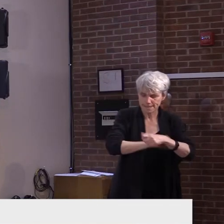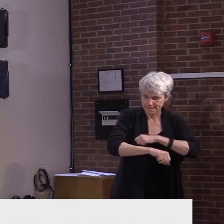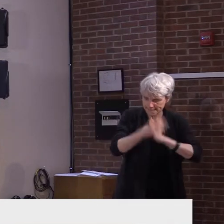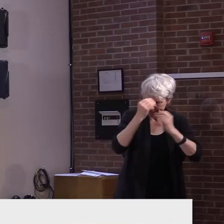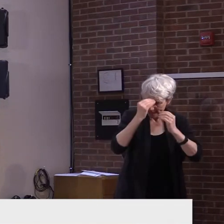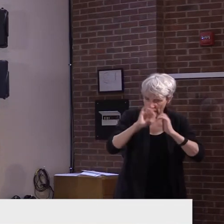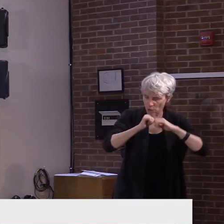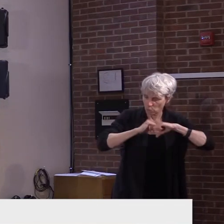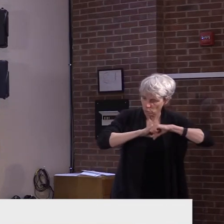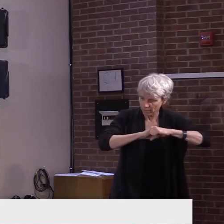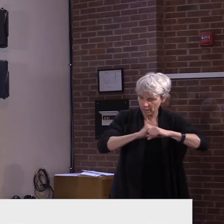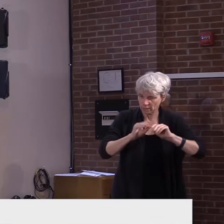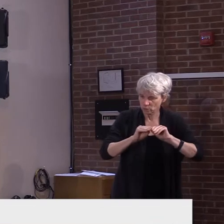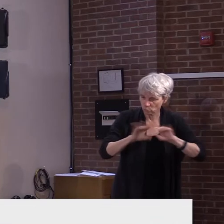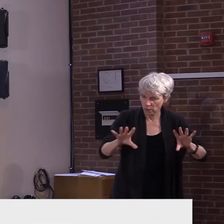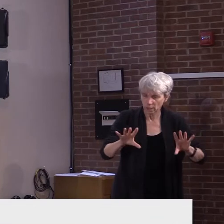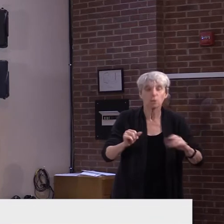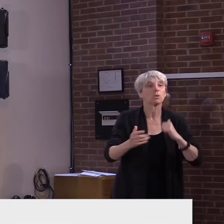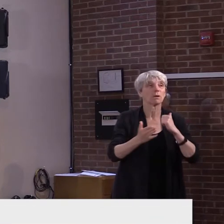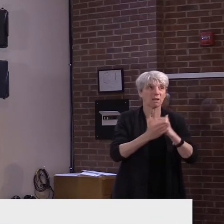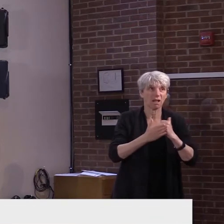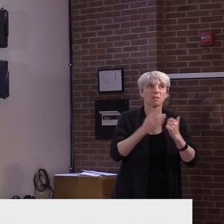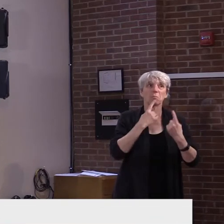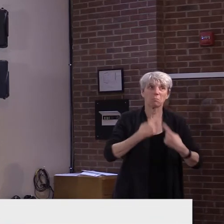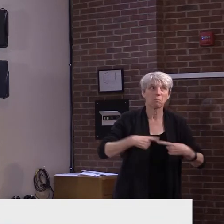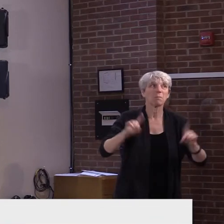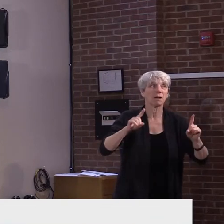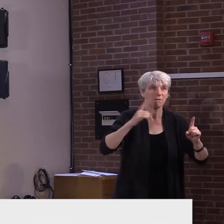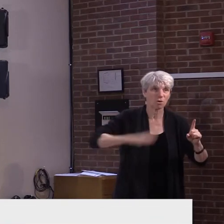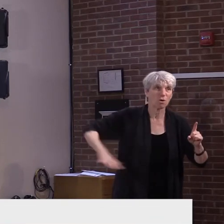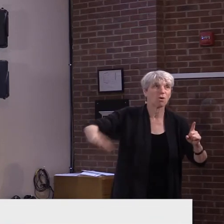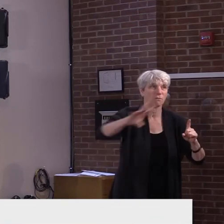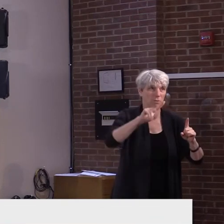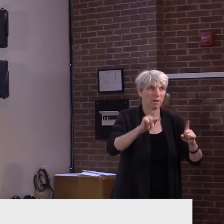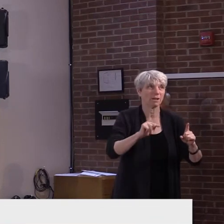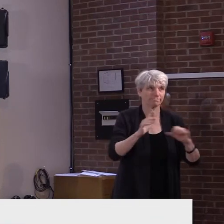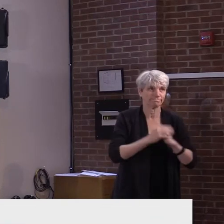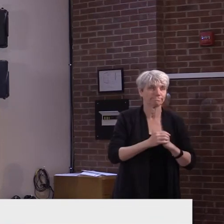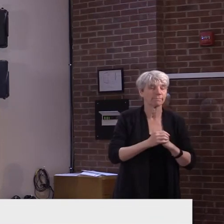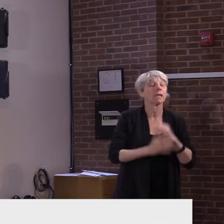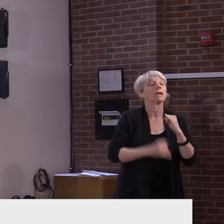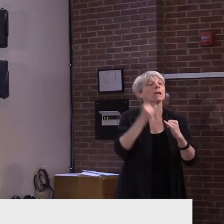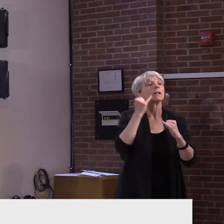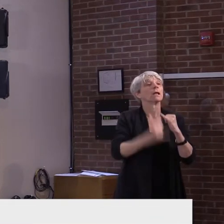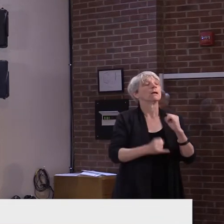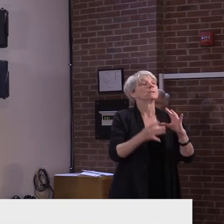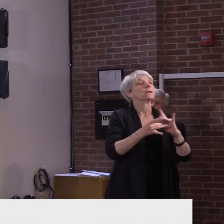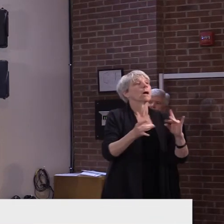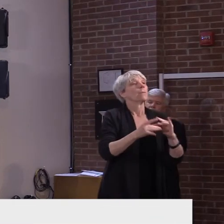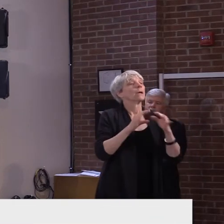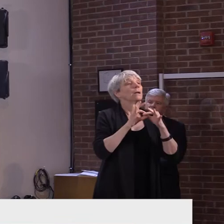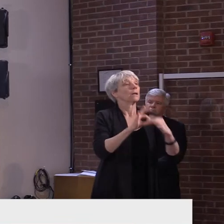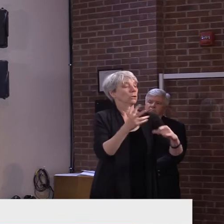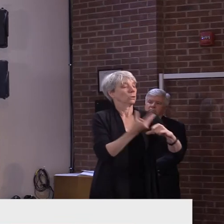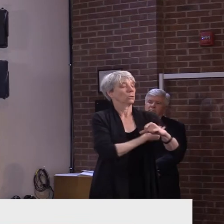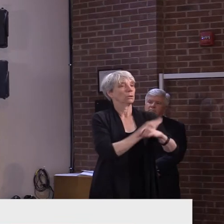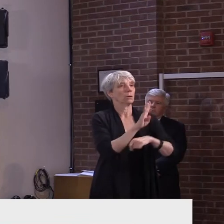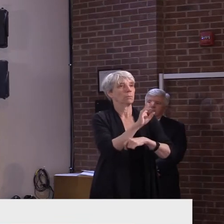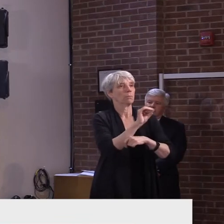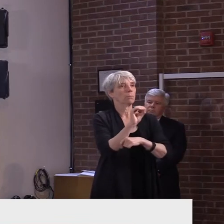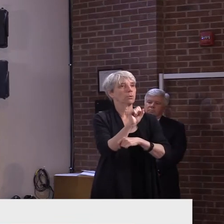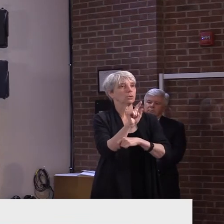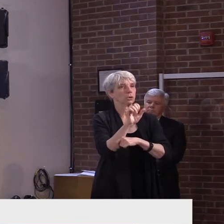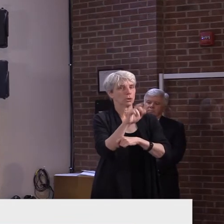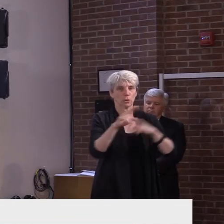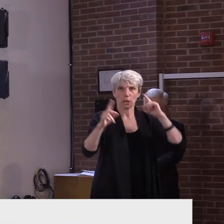of COVID-19 as quickly as possible. I'm going to close with a comment about boosters, since there is so much